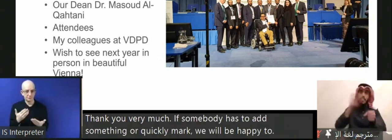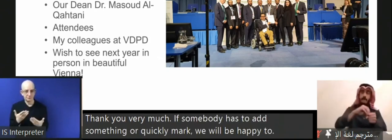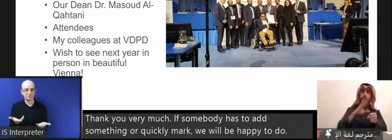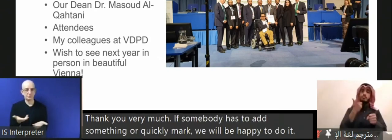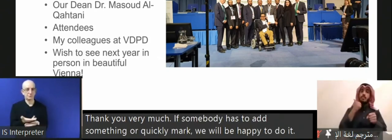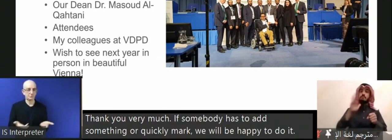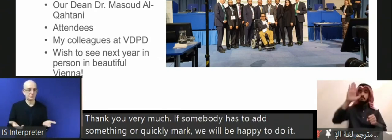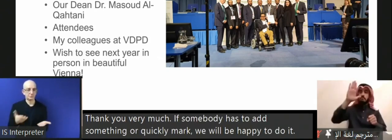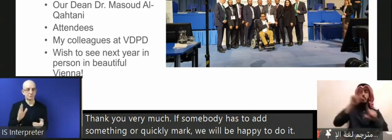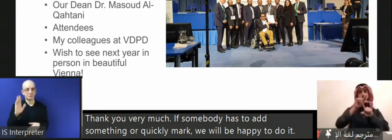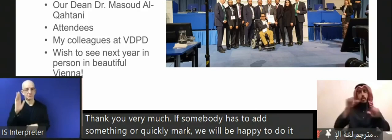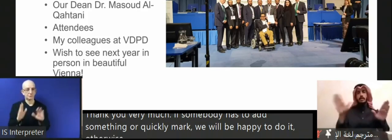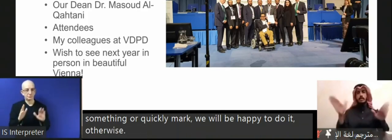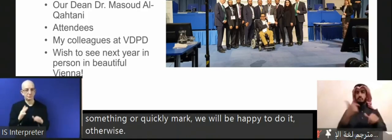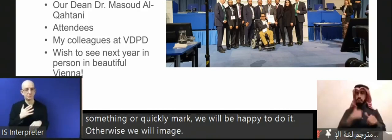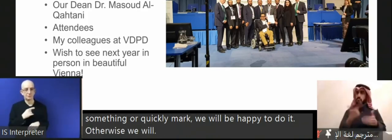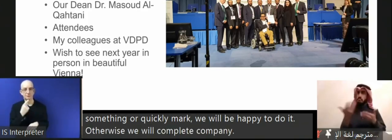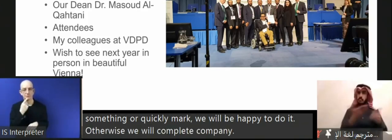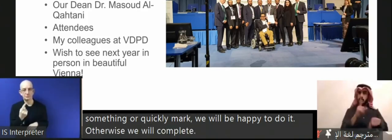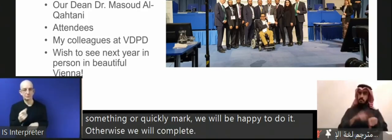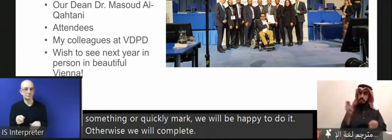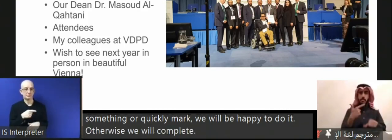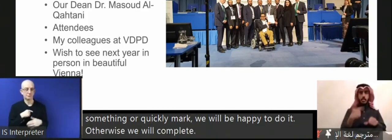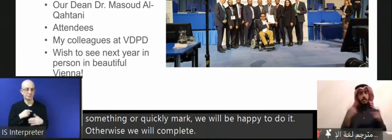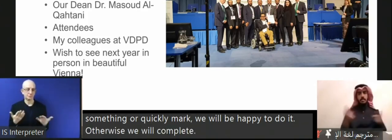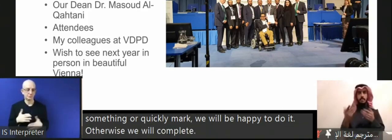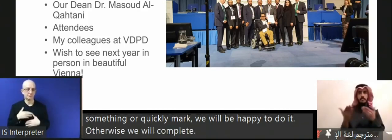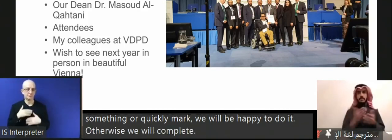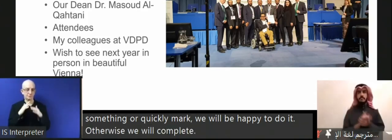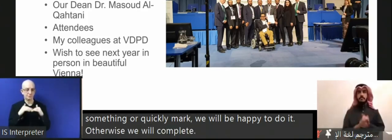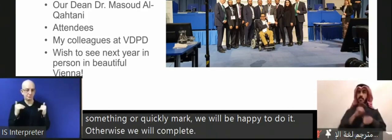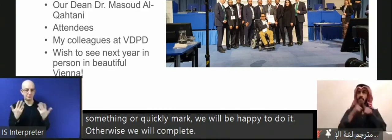it. Otherwise, we will conclude.